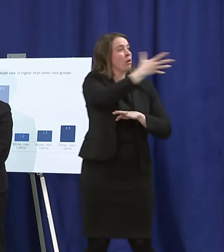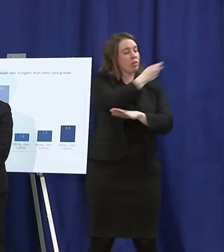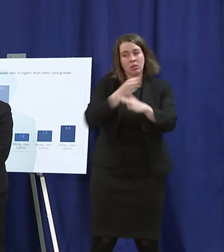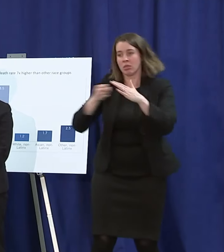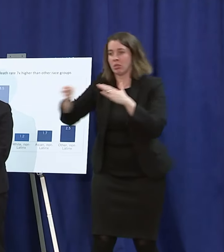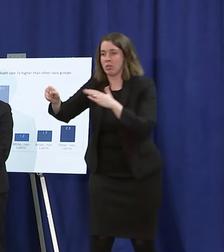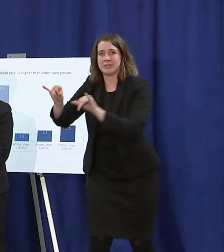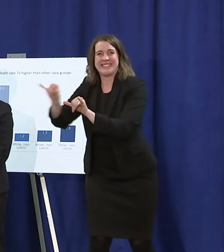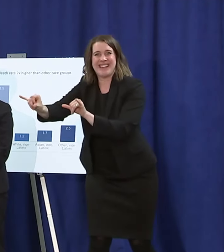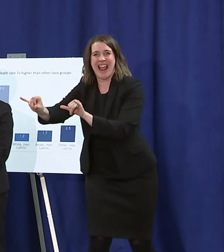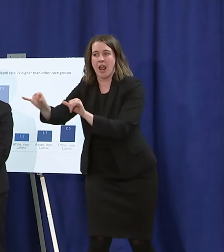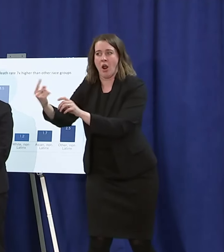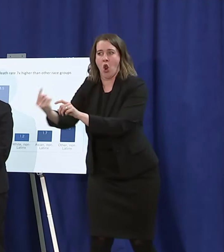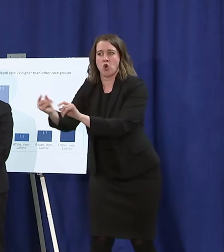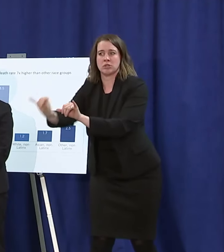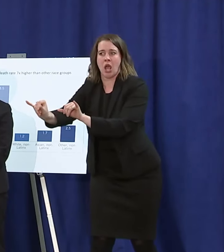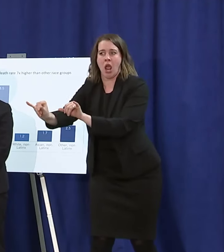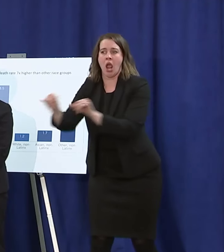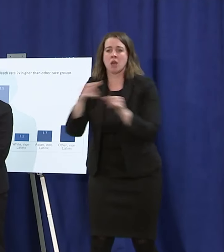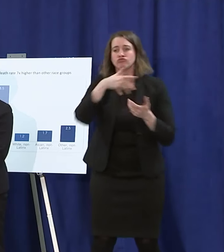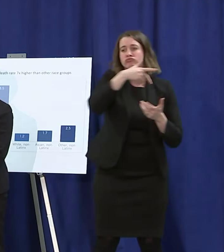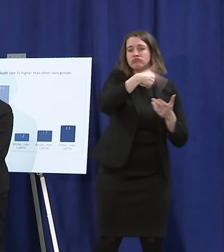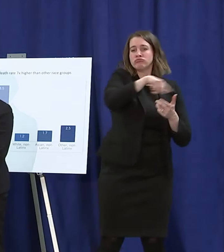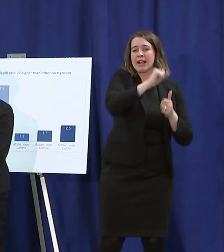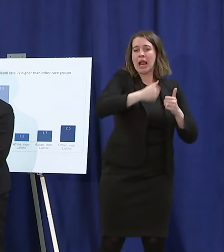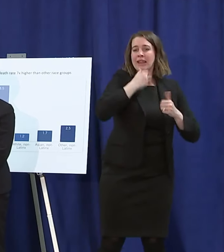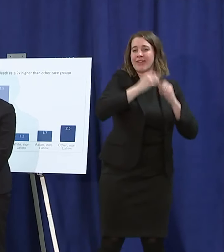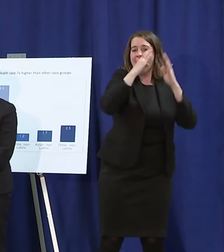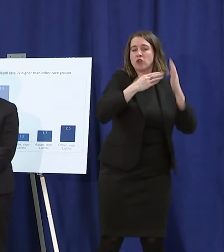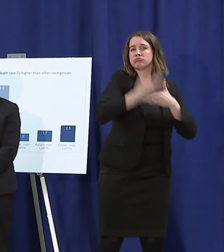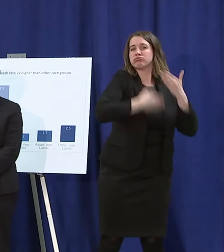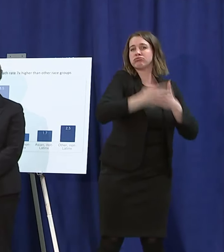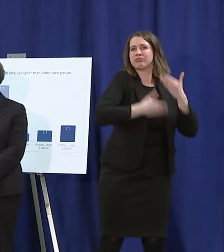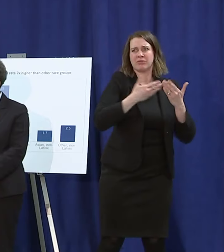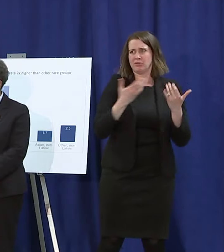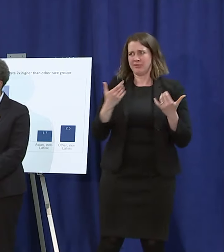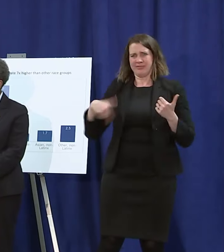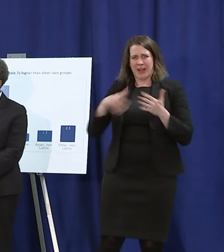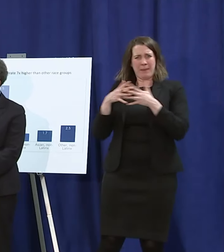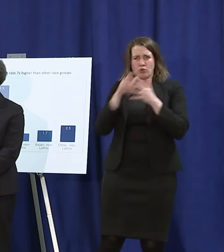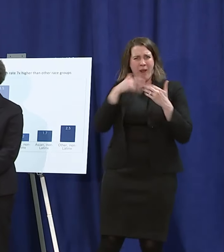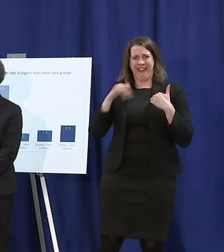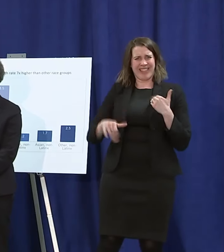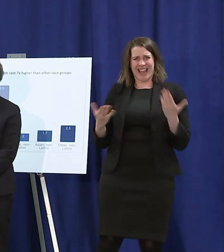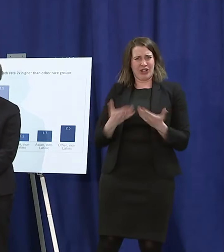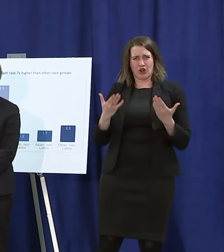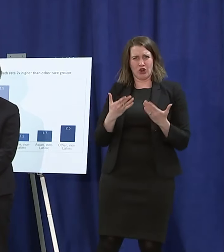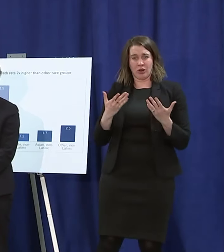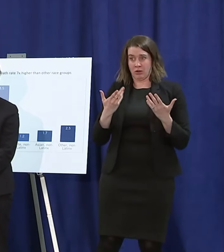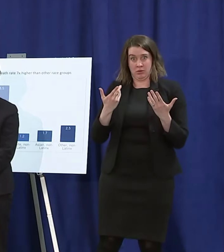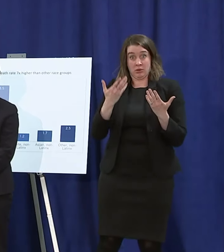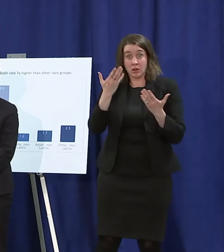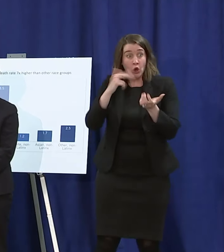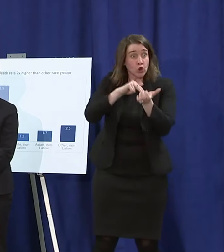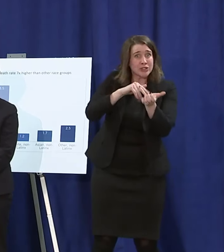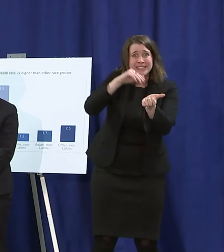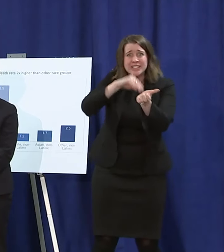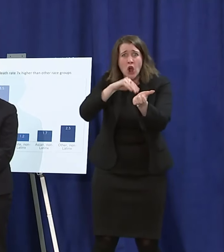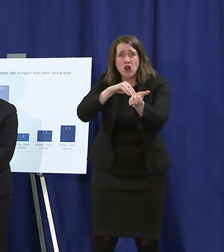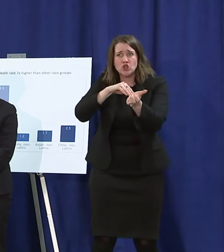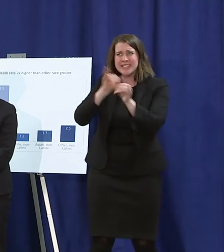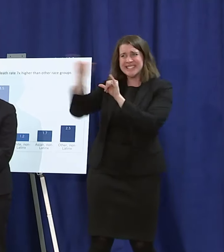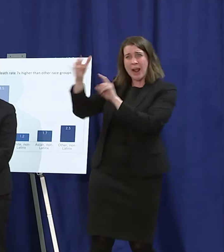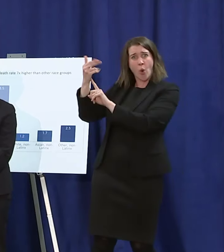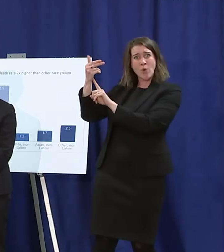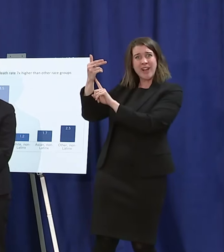back. We don't have that necessarily in place, but there are things that are being done to look at having healthcare workers and people in healthcare workers stay in hotels while they're working